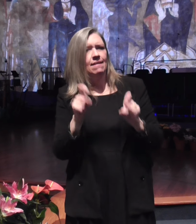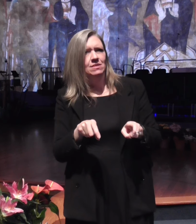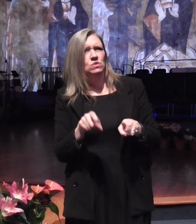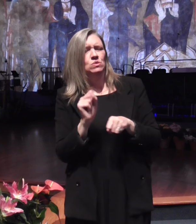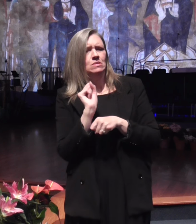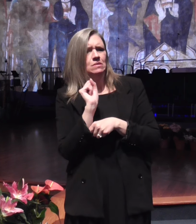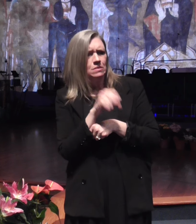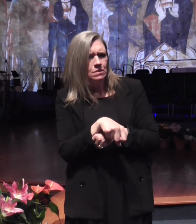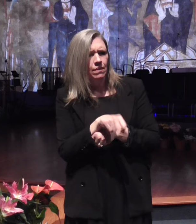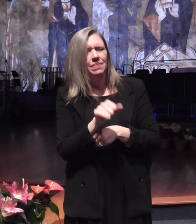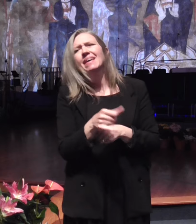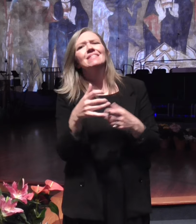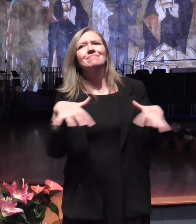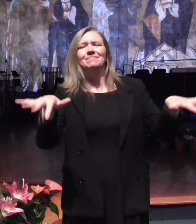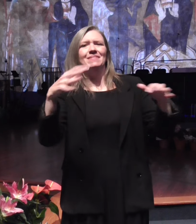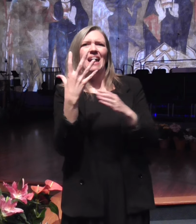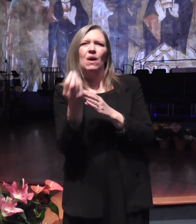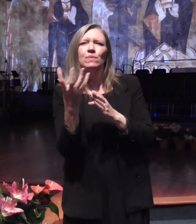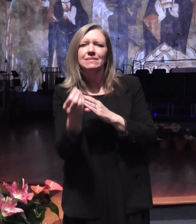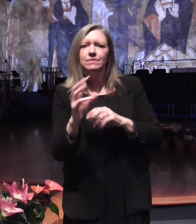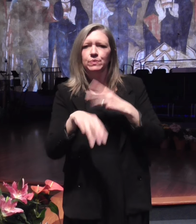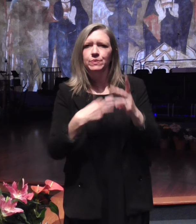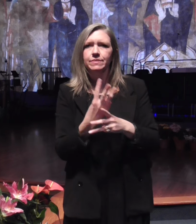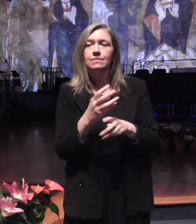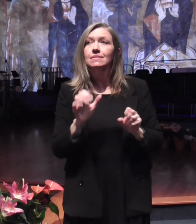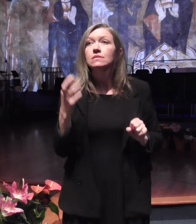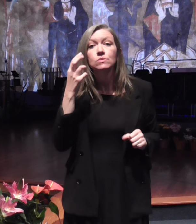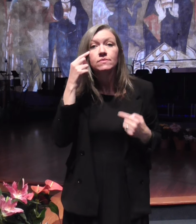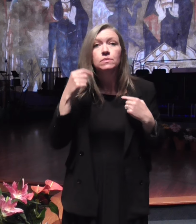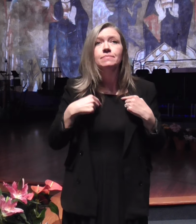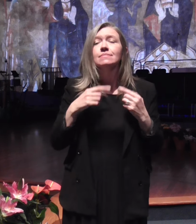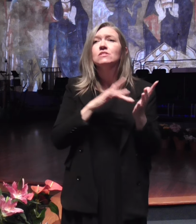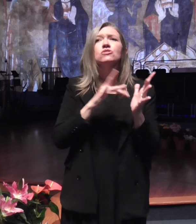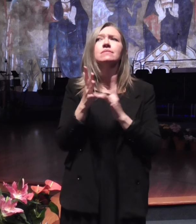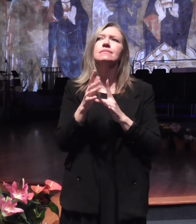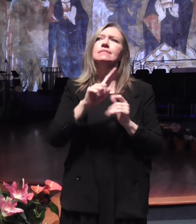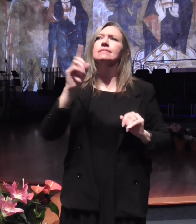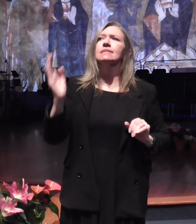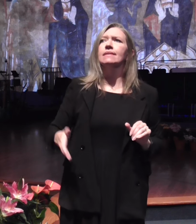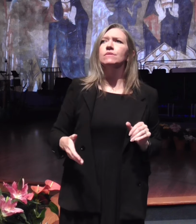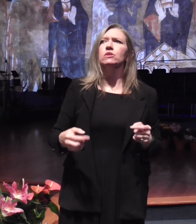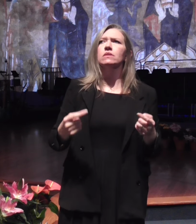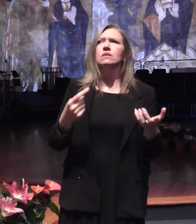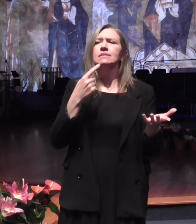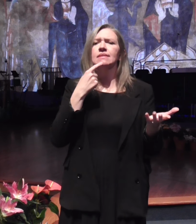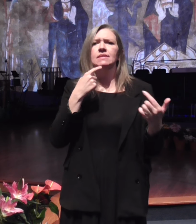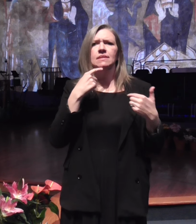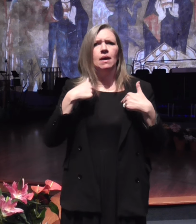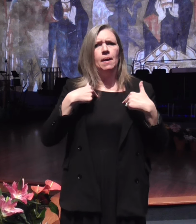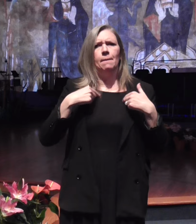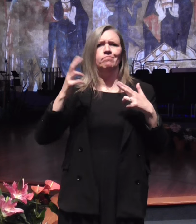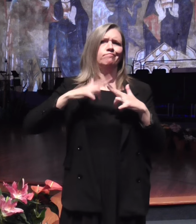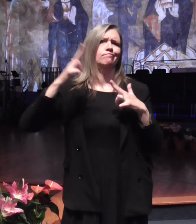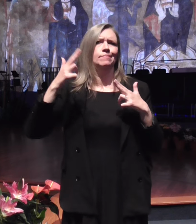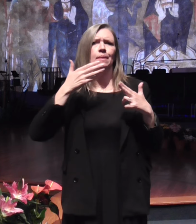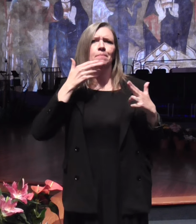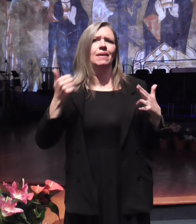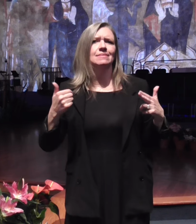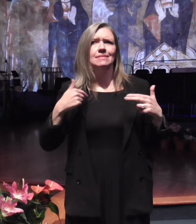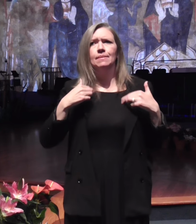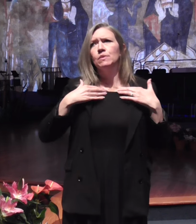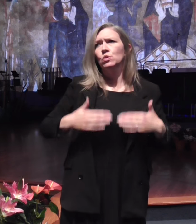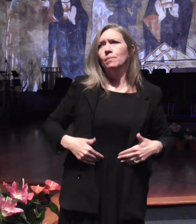outer world. This is why, for me, Jesus never in his ministry points to his human self and say, I'm the best. Follow